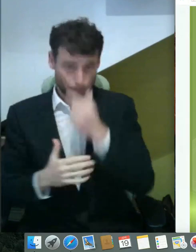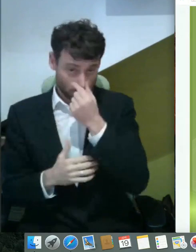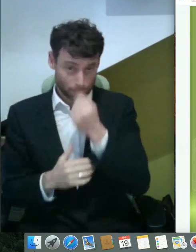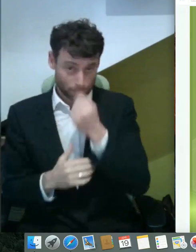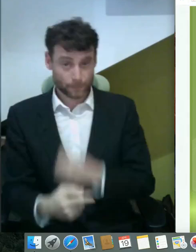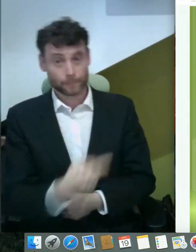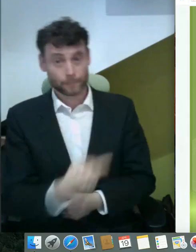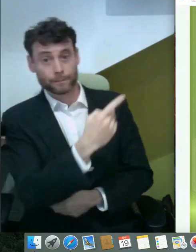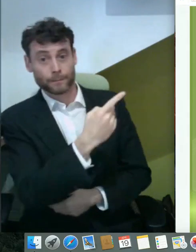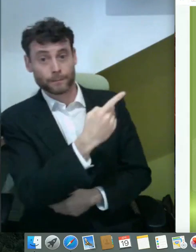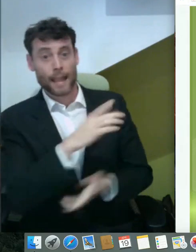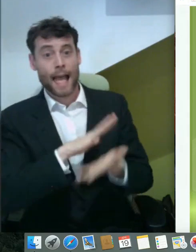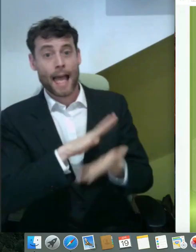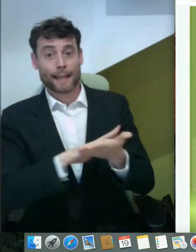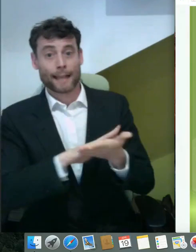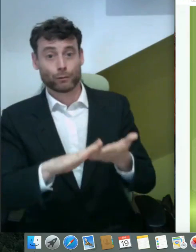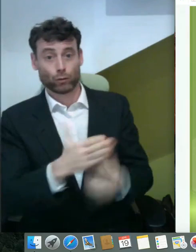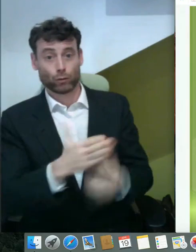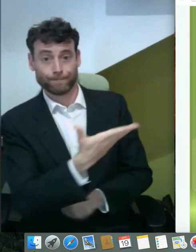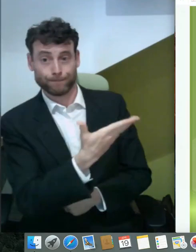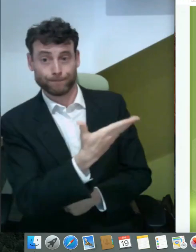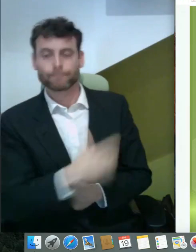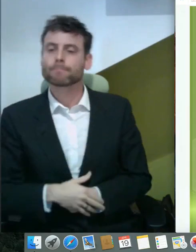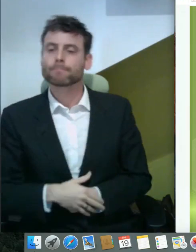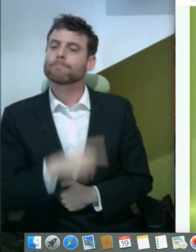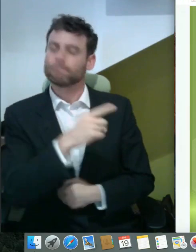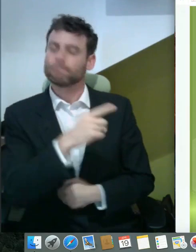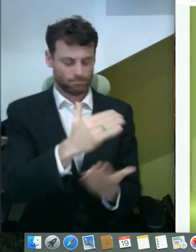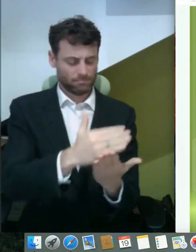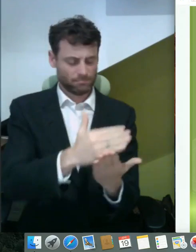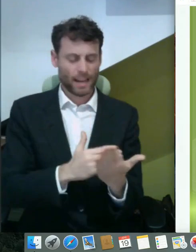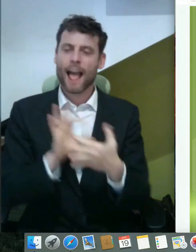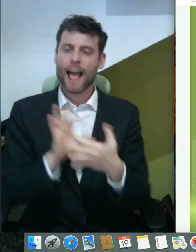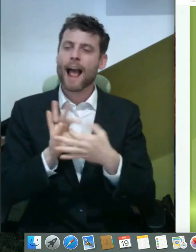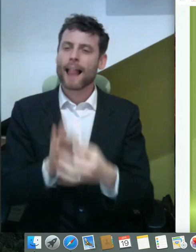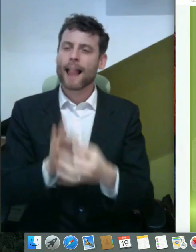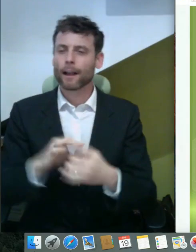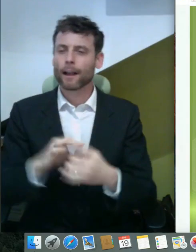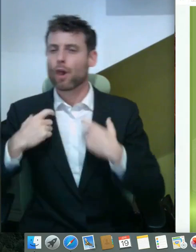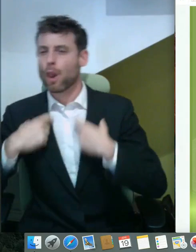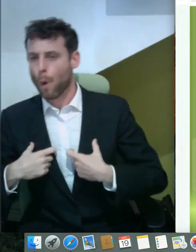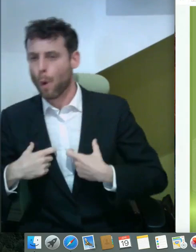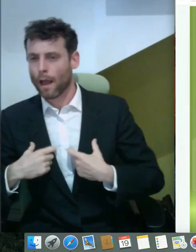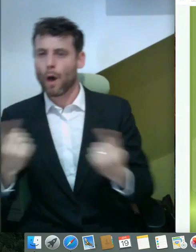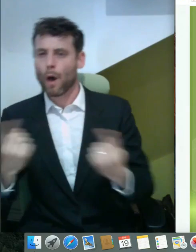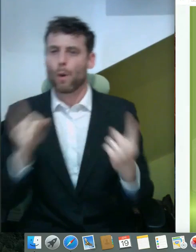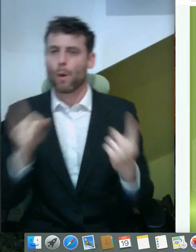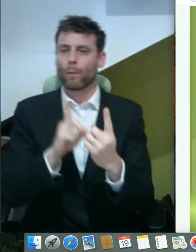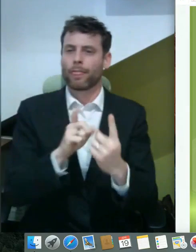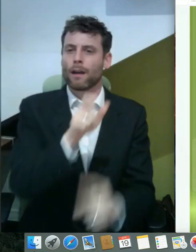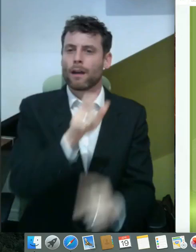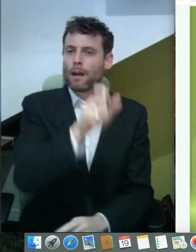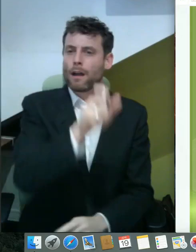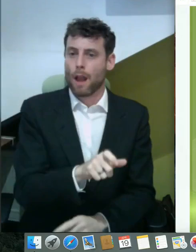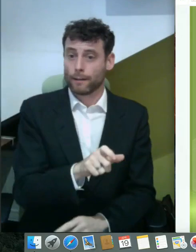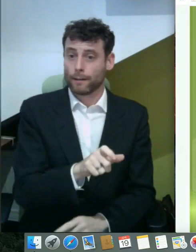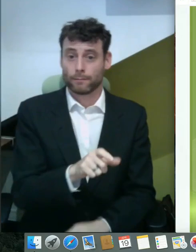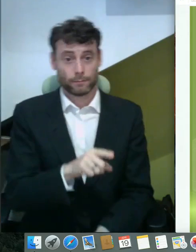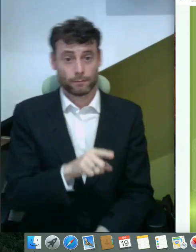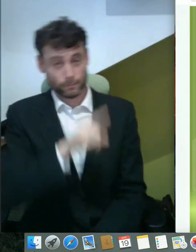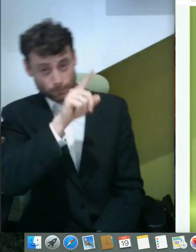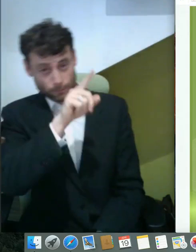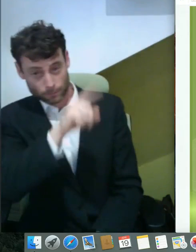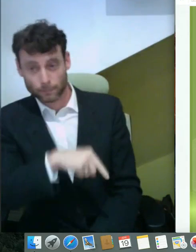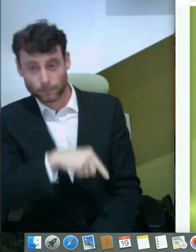Section H of the document looks at lawyer-client interactions, and really all of the best practices that we've